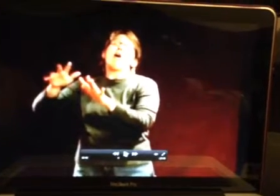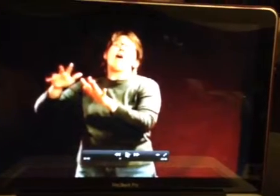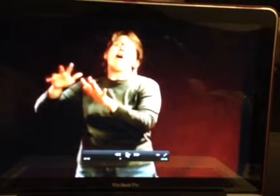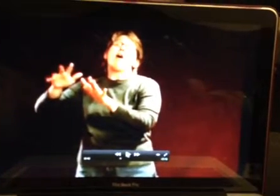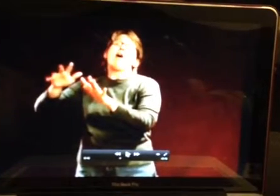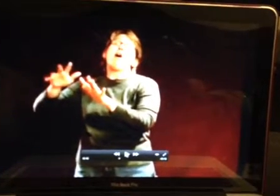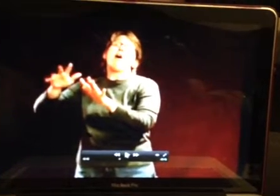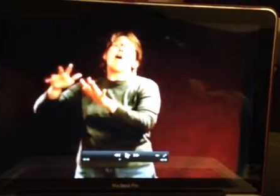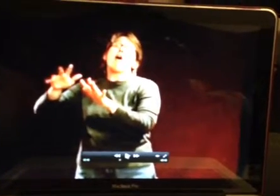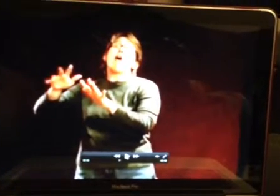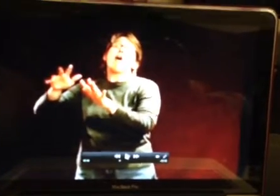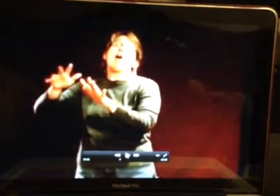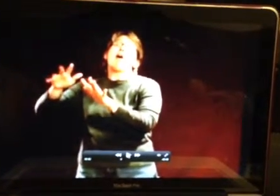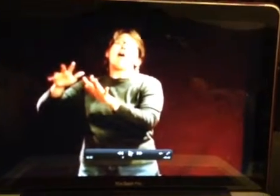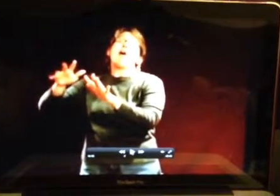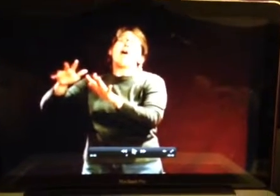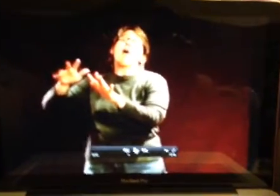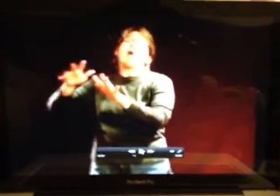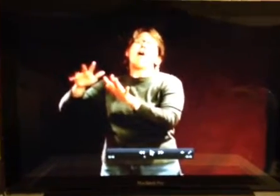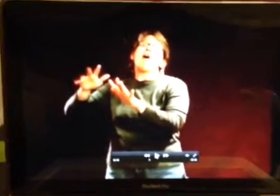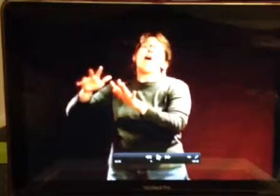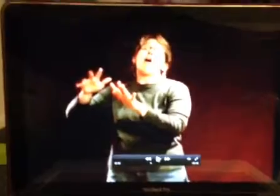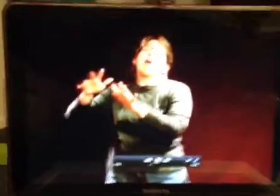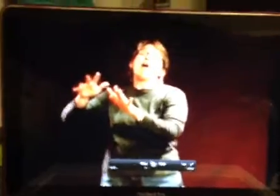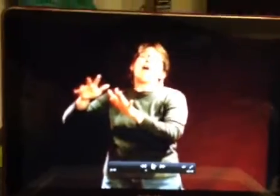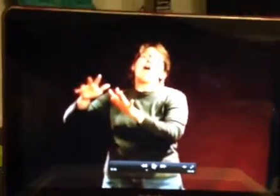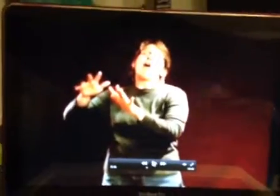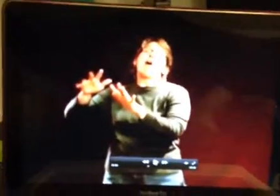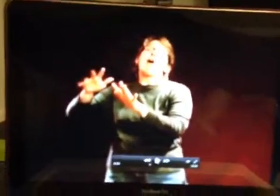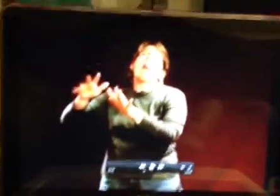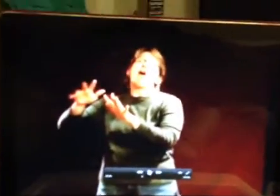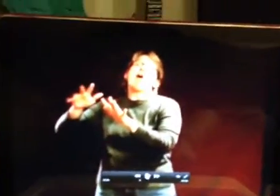forth between walking with these two things uphill.